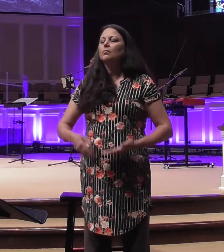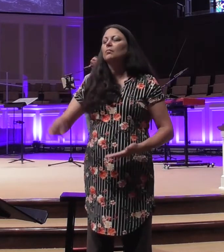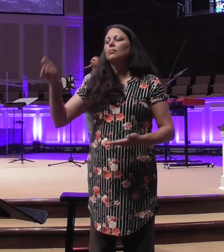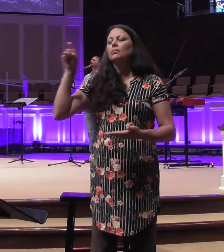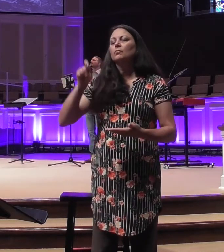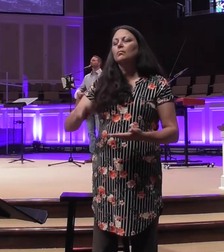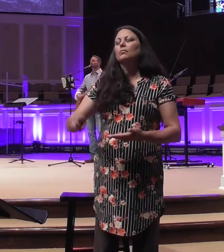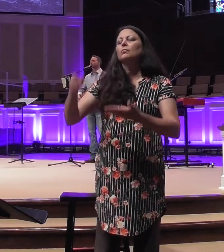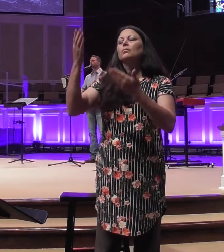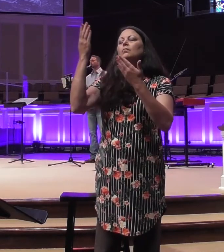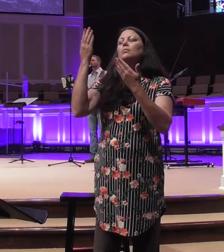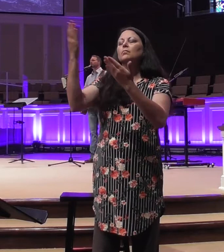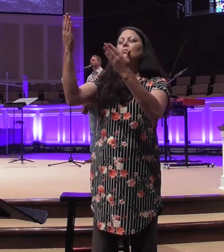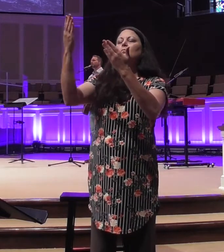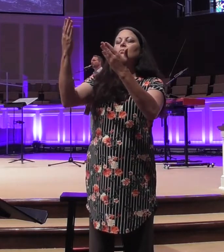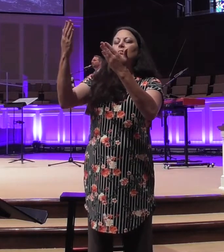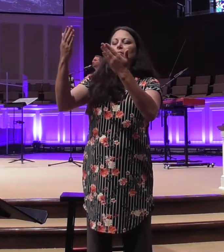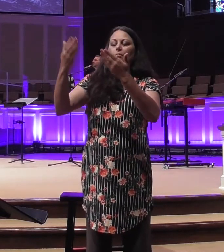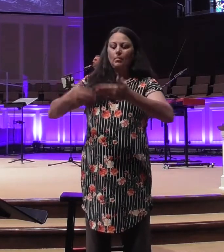take